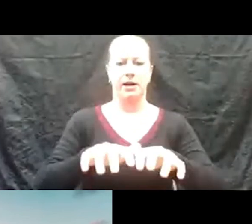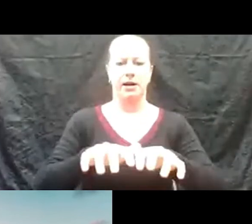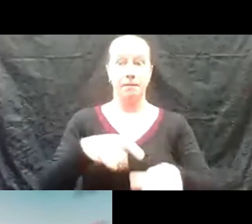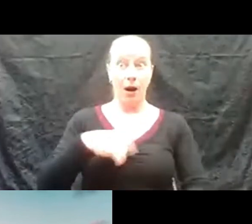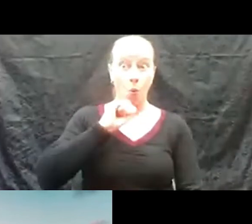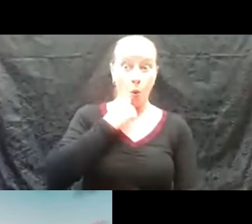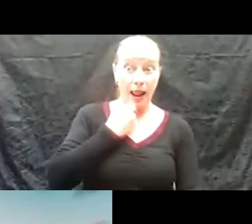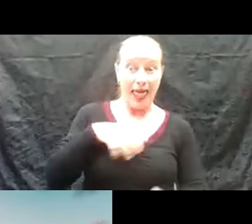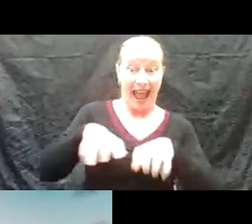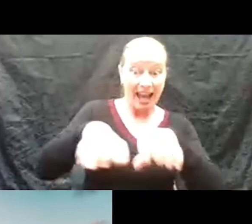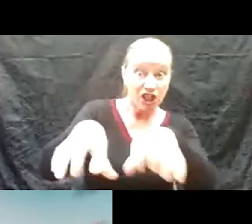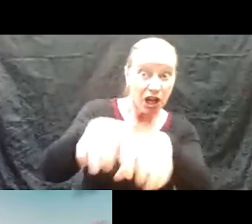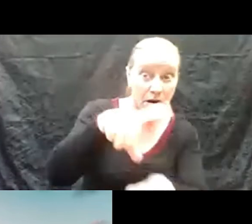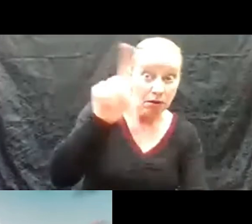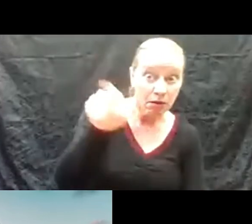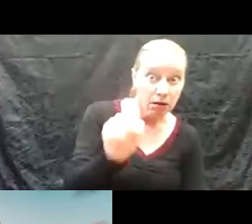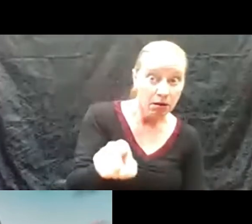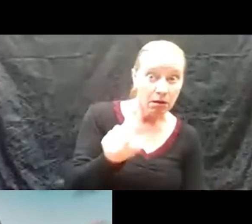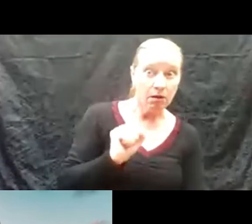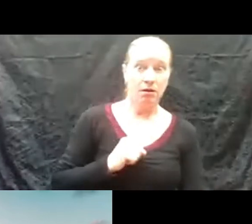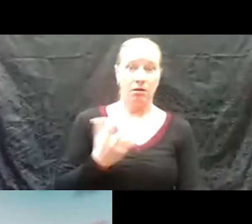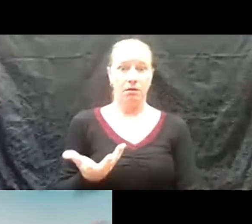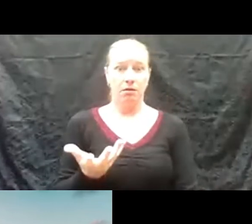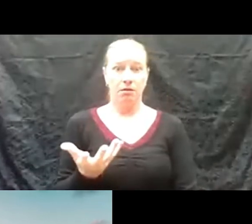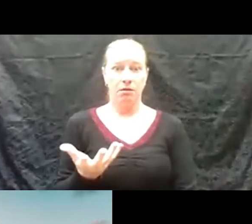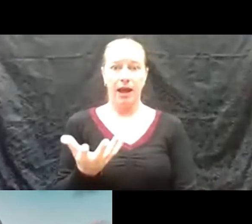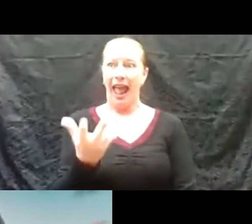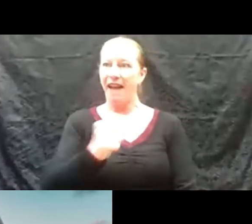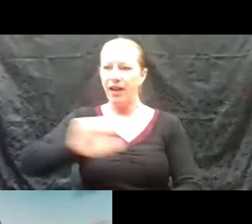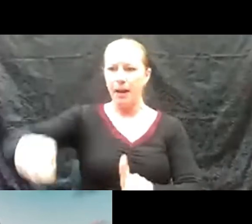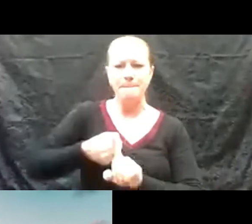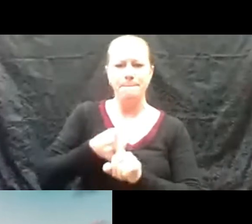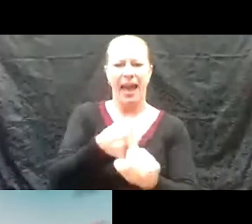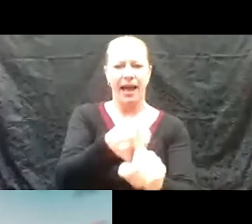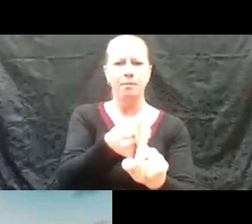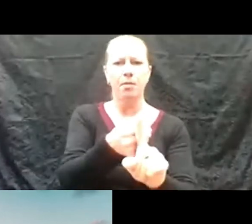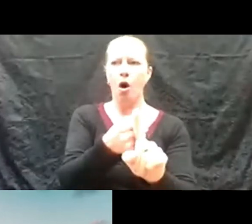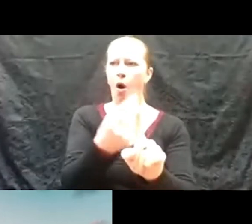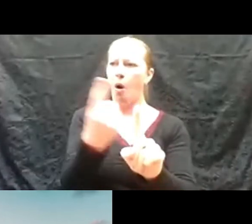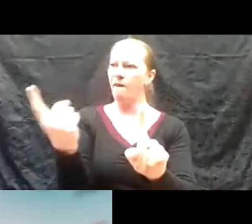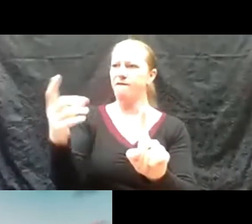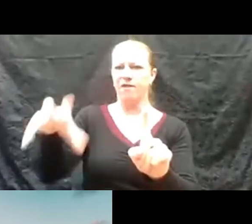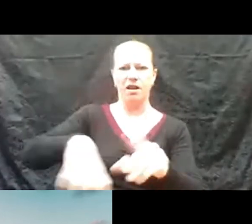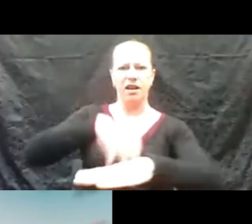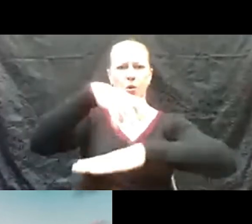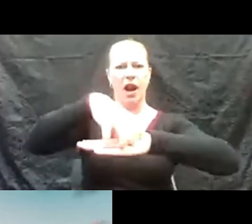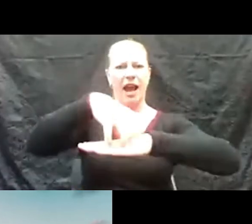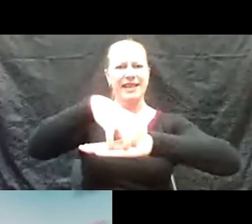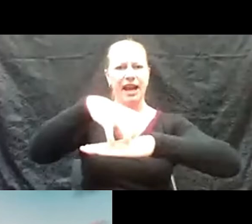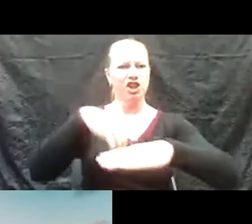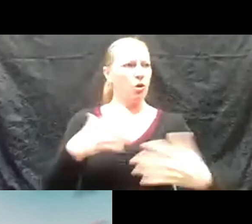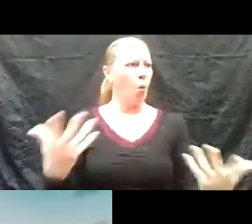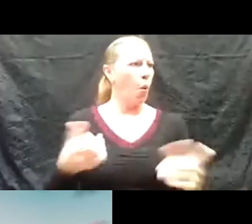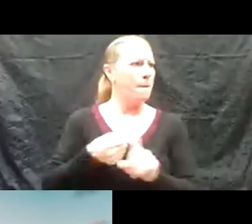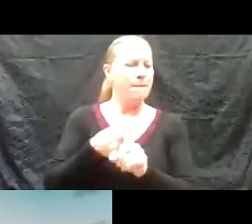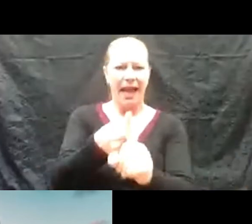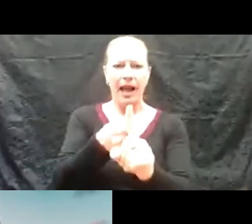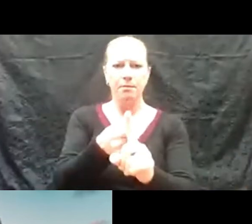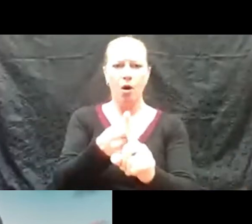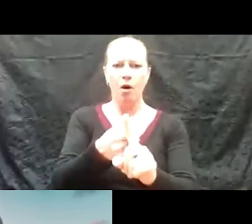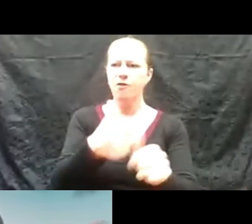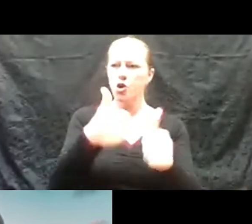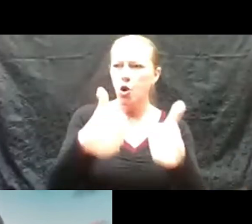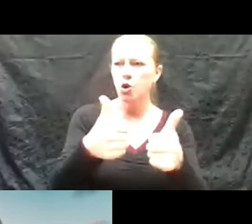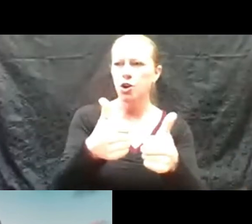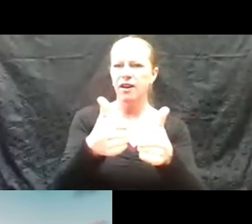get anywhere without also having the backup of an entity, without having the backup of good